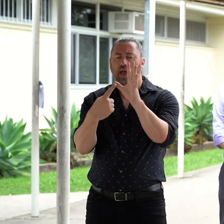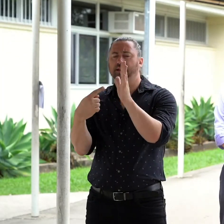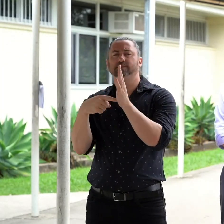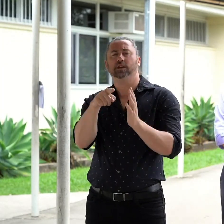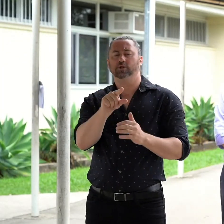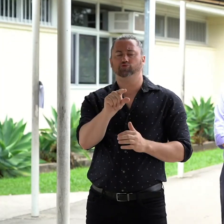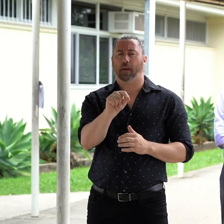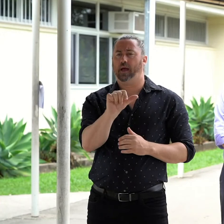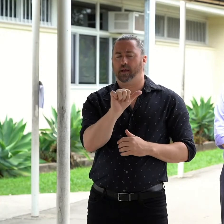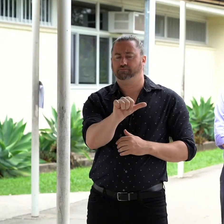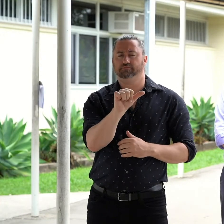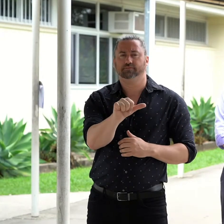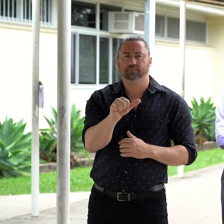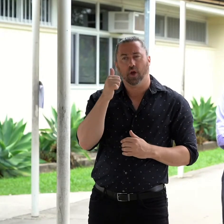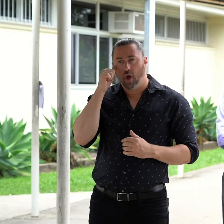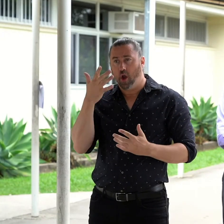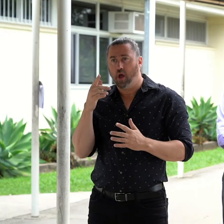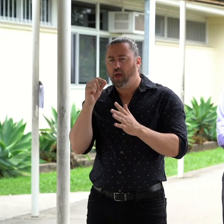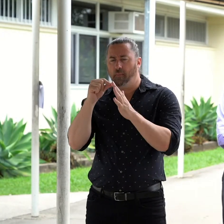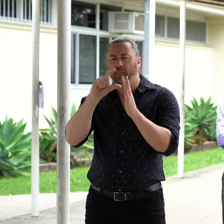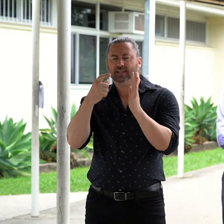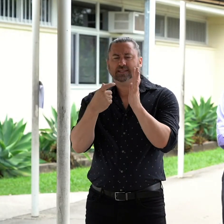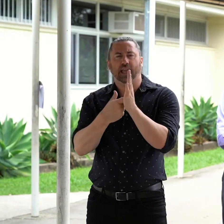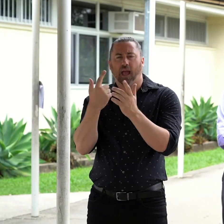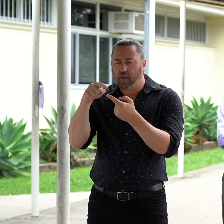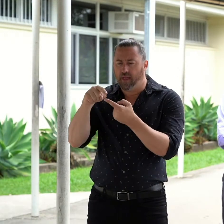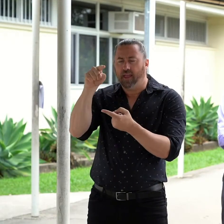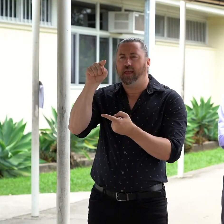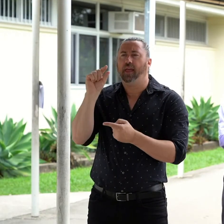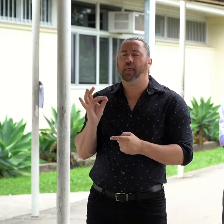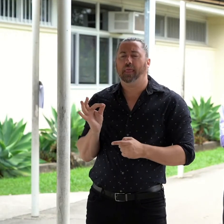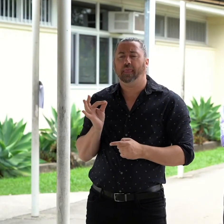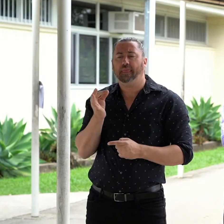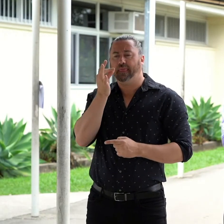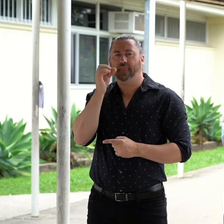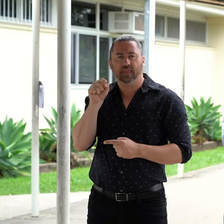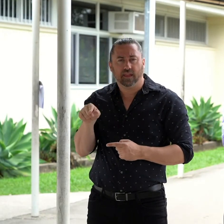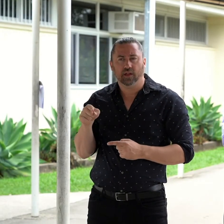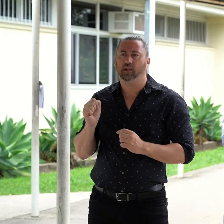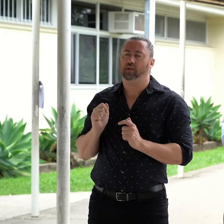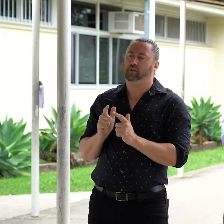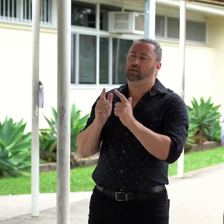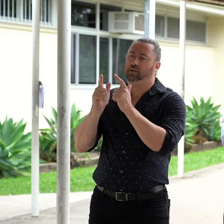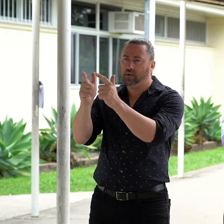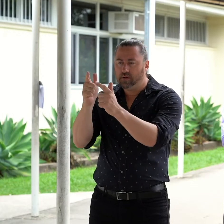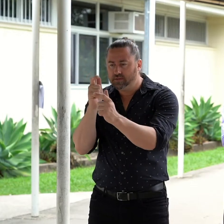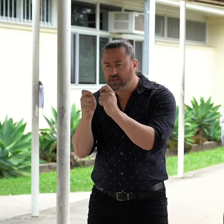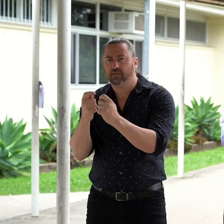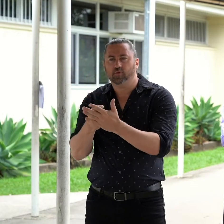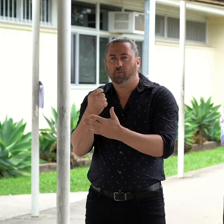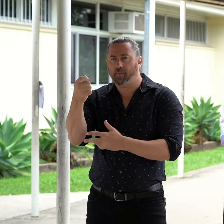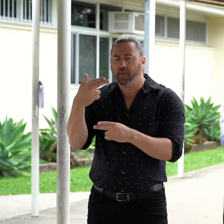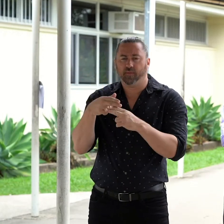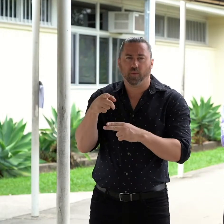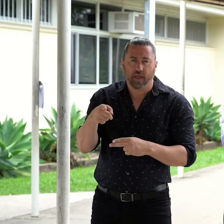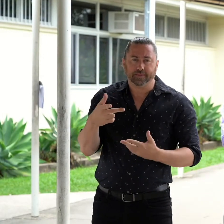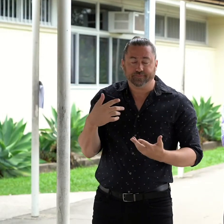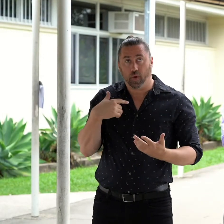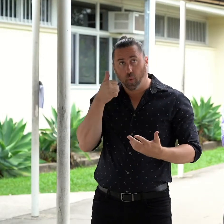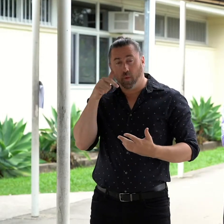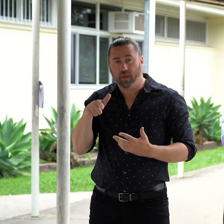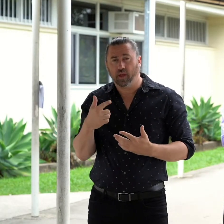that it comes at a financial cost for people interstate to have to go to a private pathologist to get a test. And I think this is something